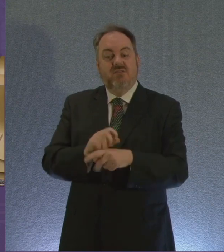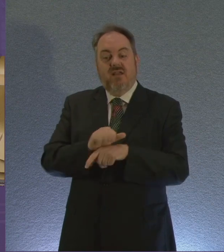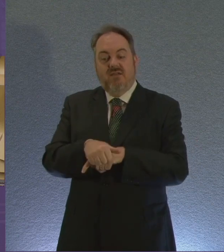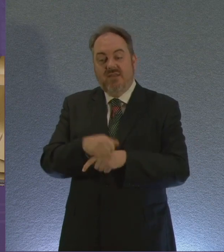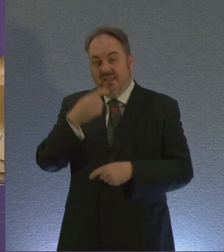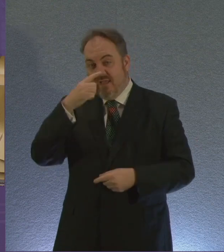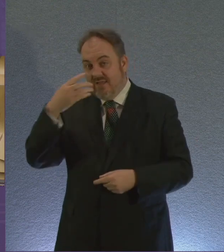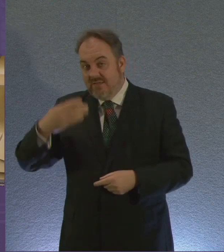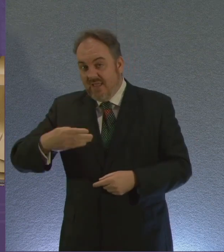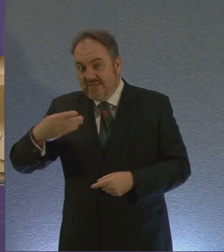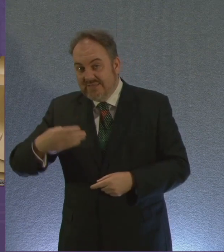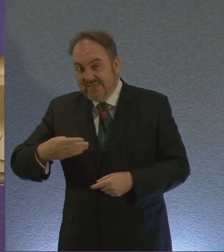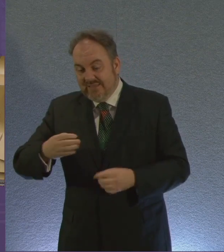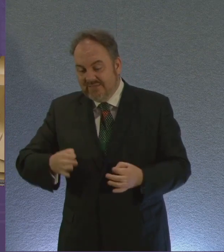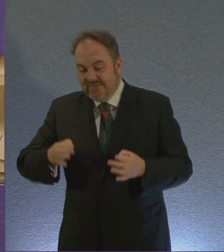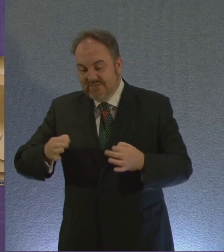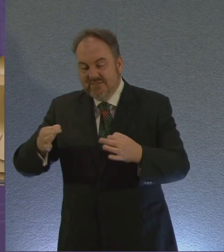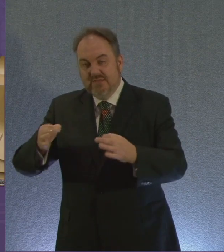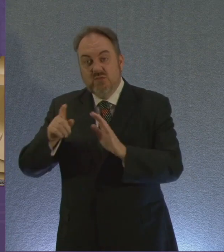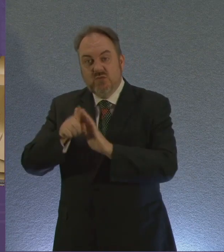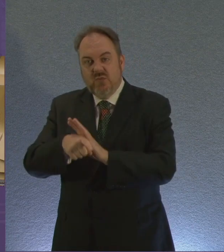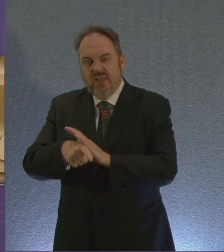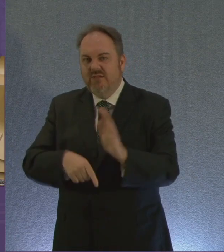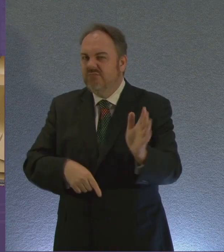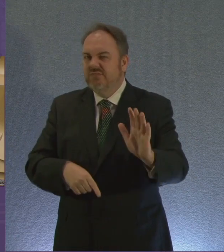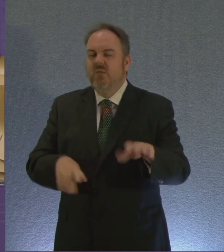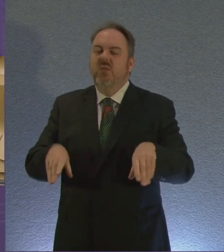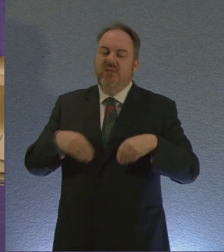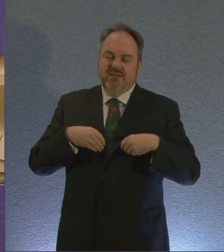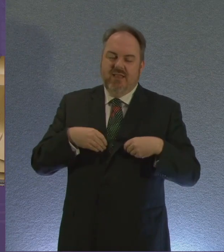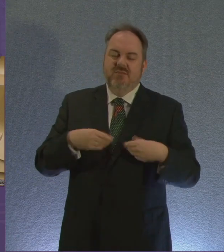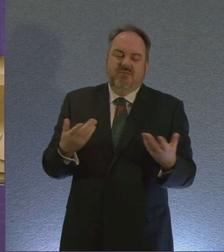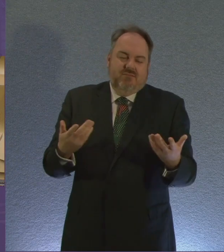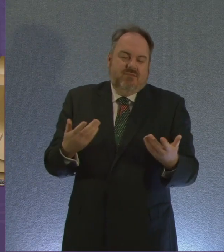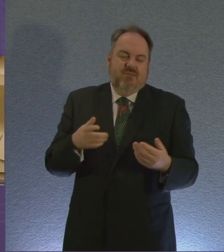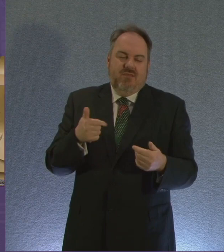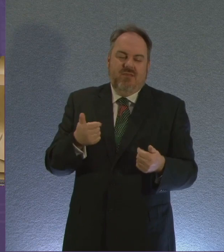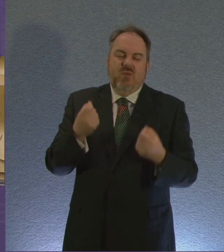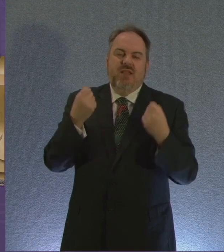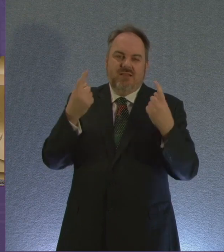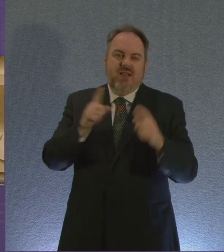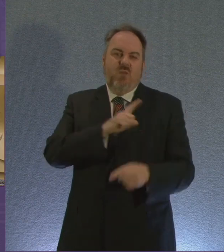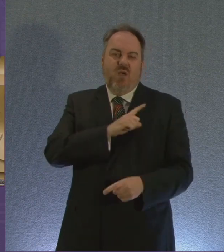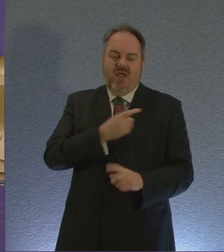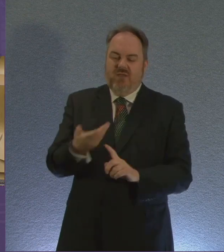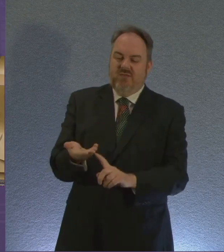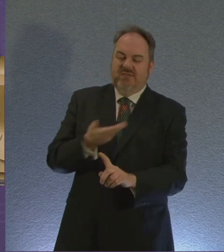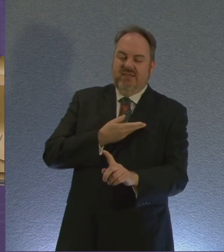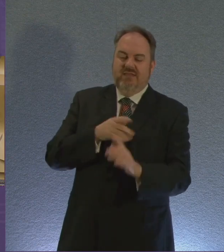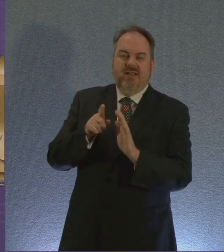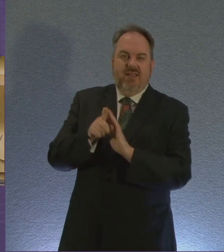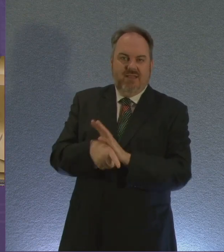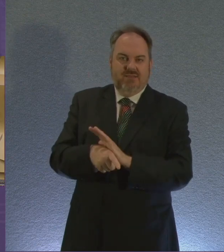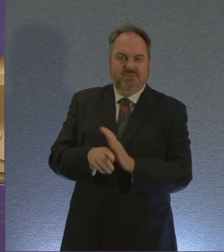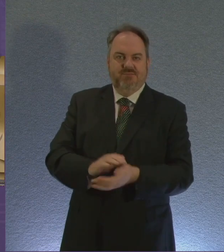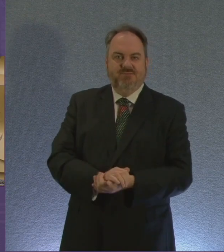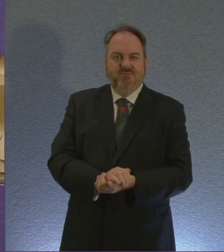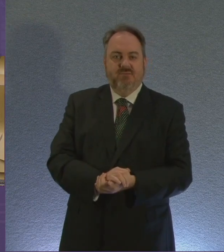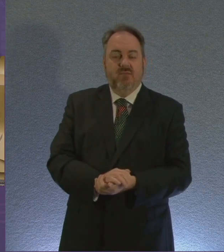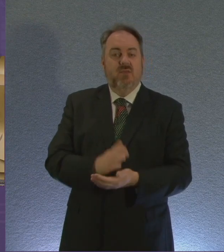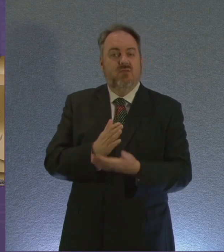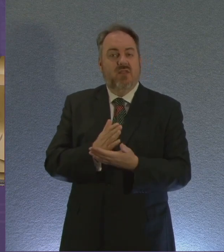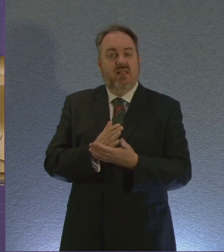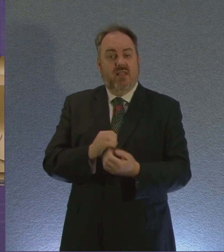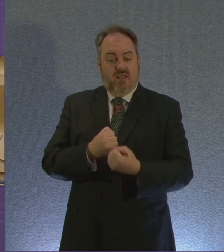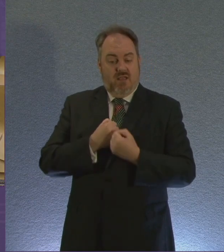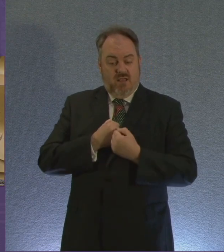their application will be considered as though it was on time. Priority 2 is the Scottish Child Payment, and I will focus the remaining